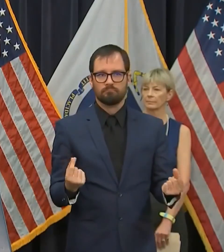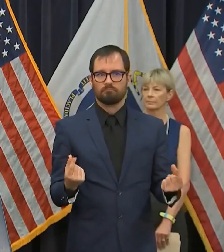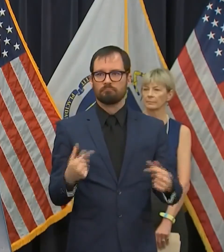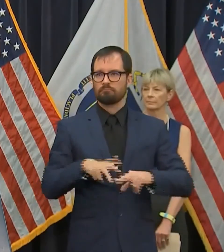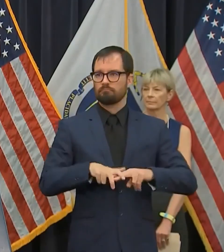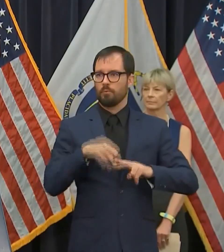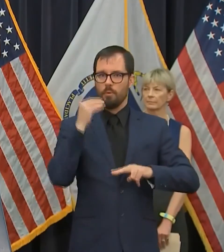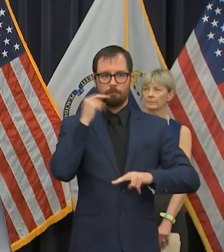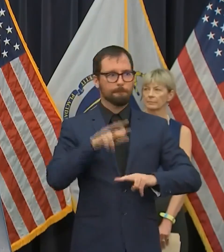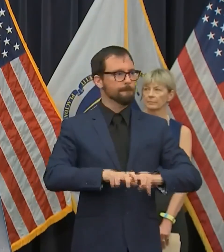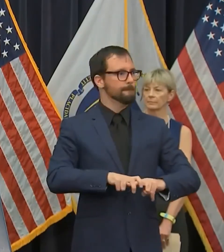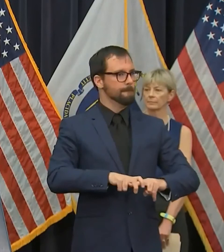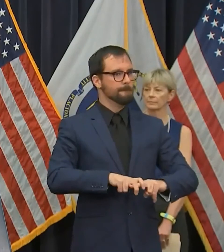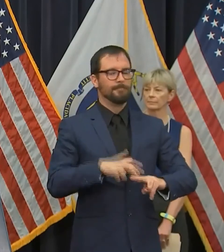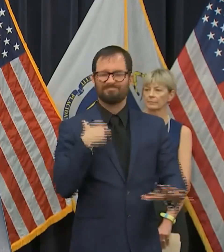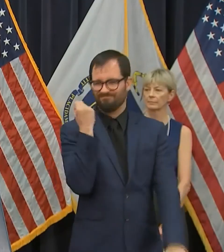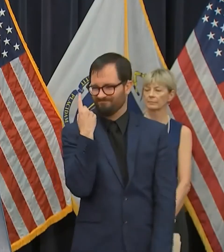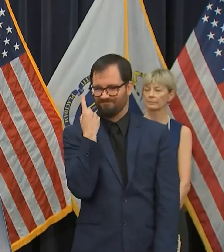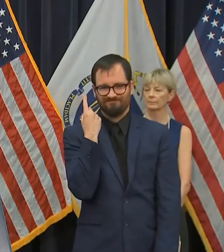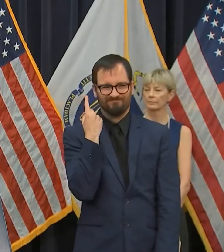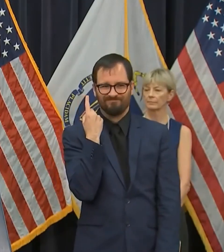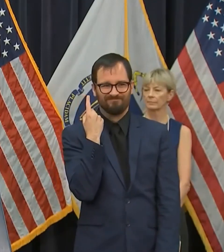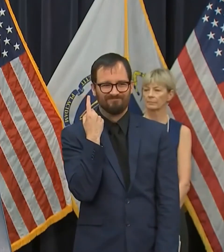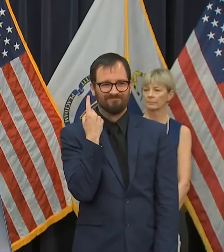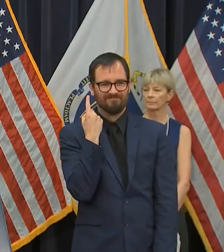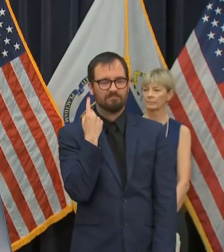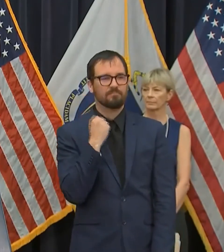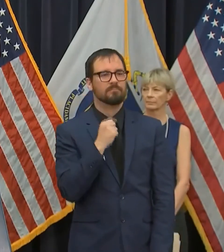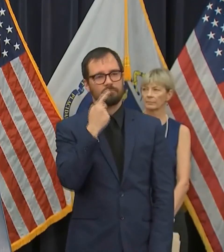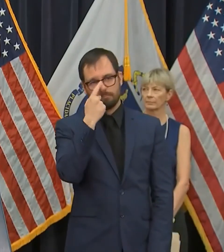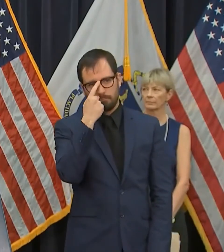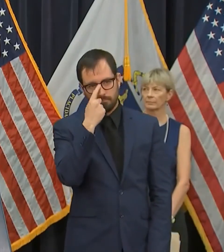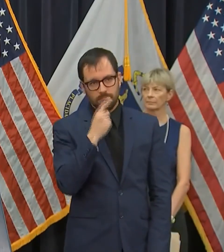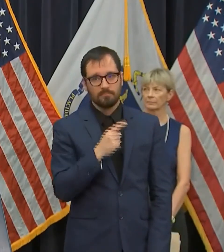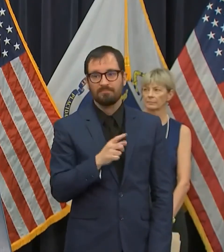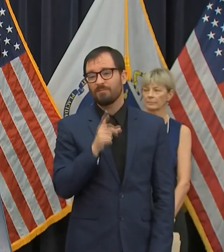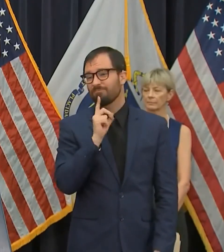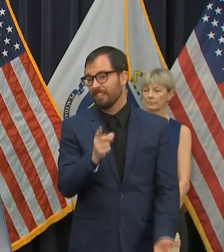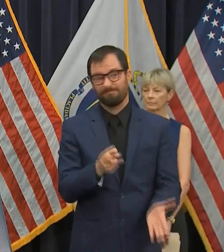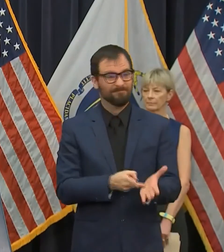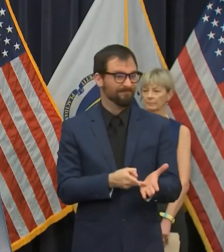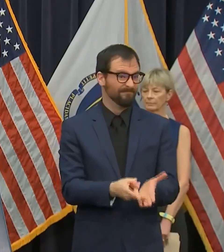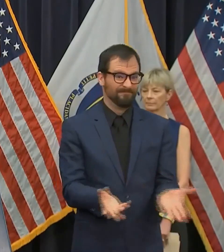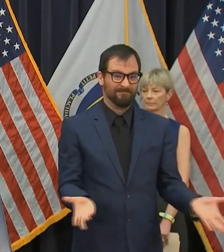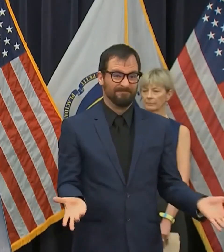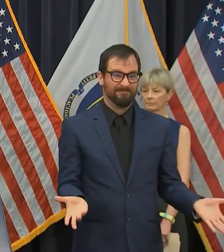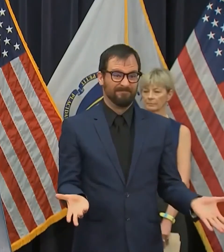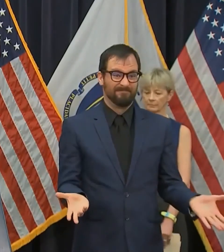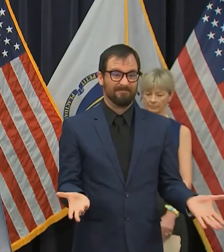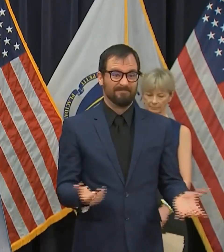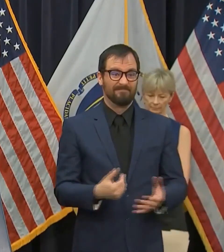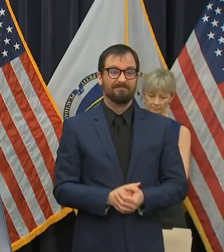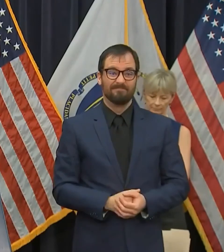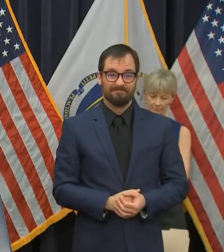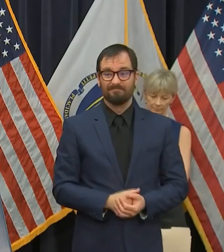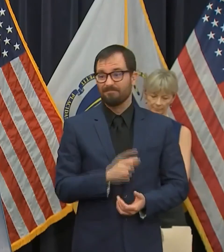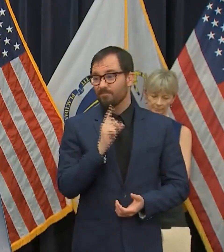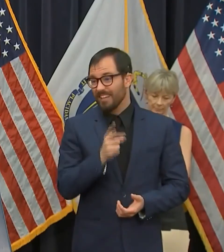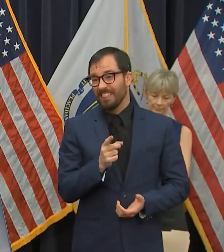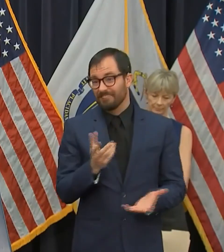But here's the truth. We all have a role. We all have purpose as we battle this